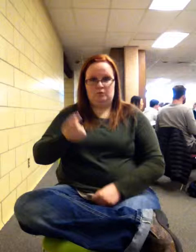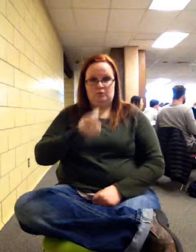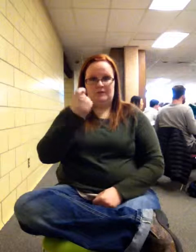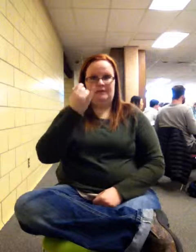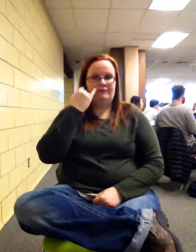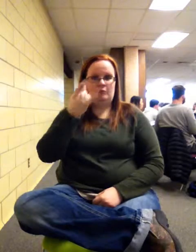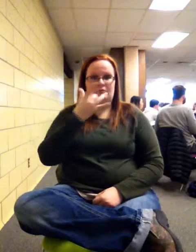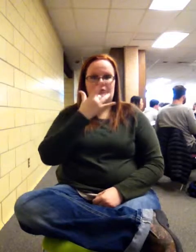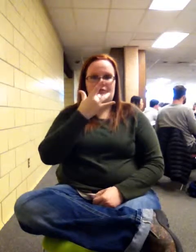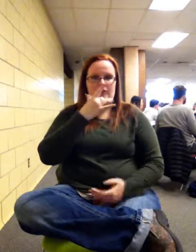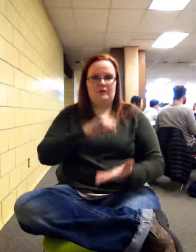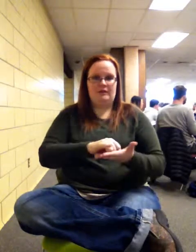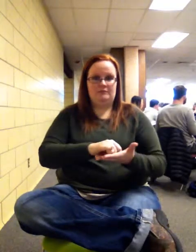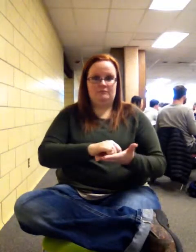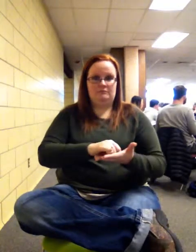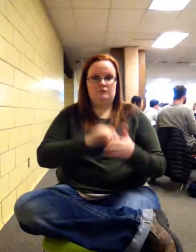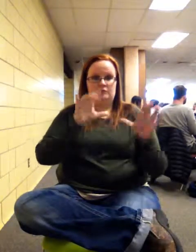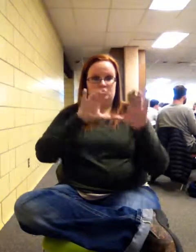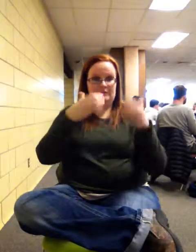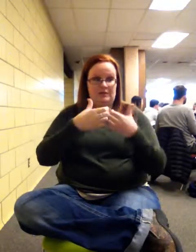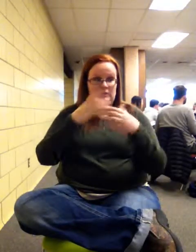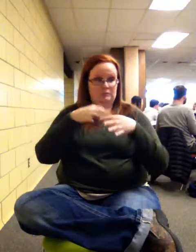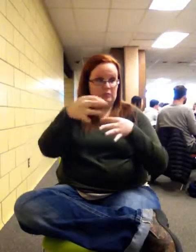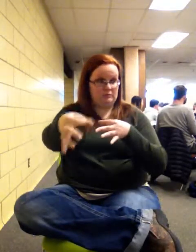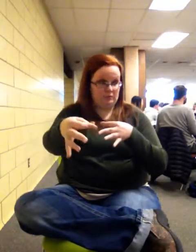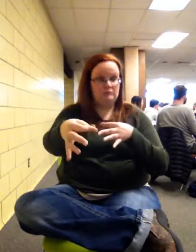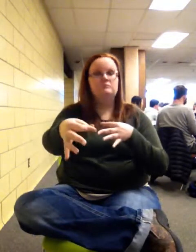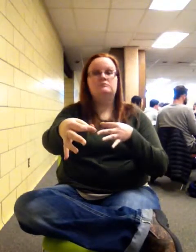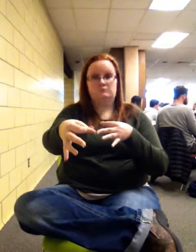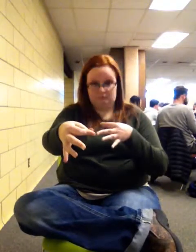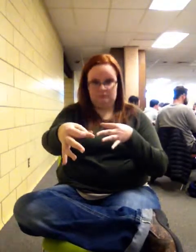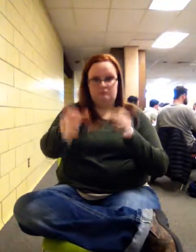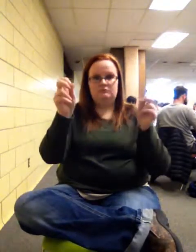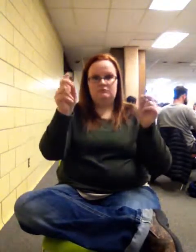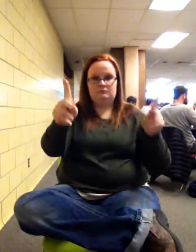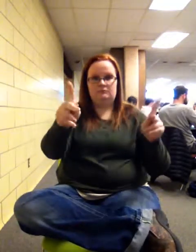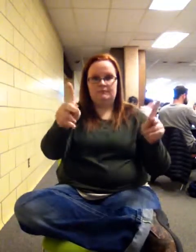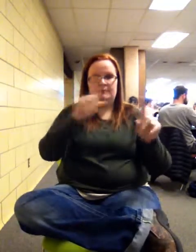So as a class, postpone it? Yes. Okay. The answers are out